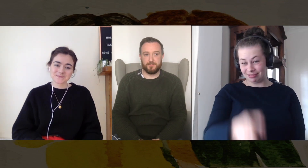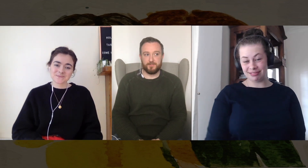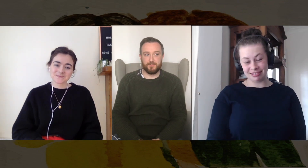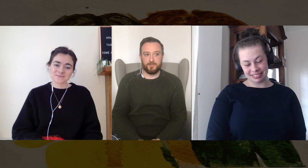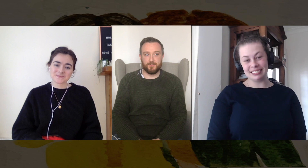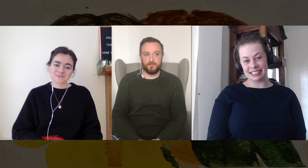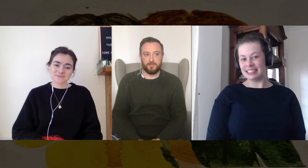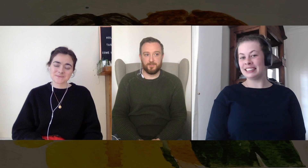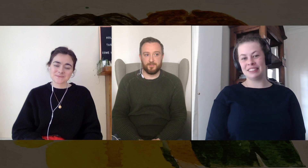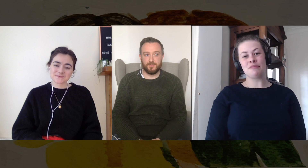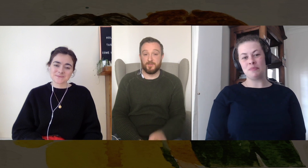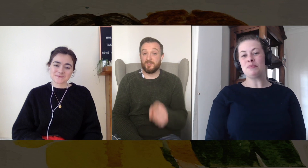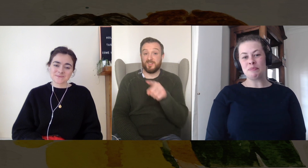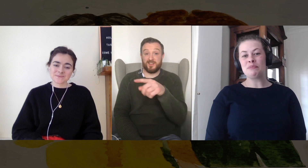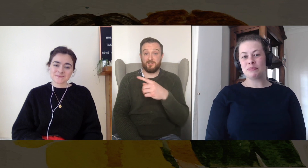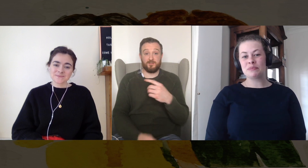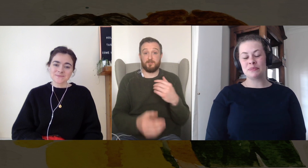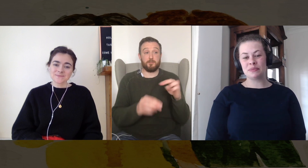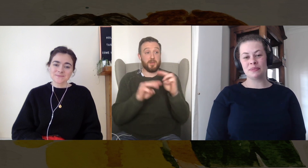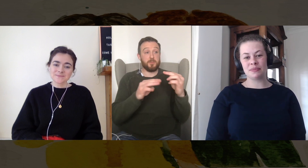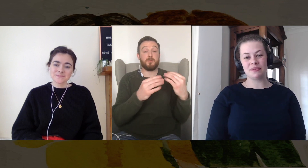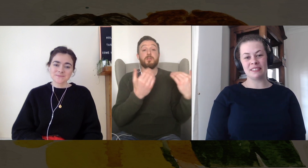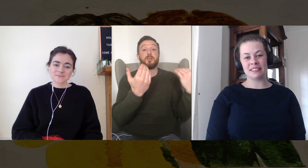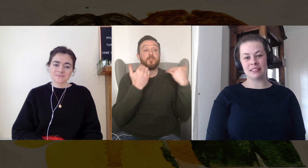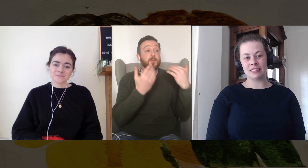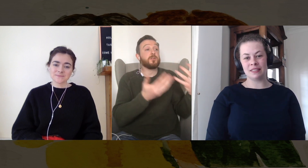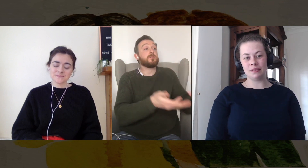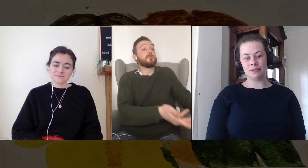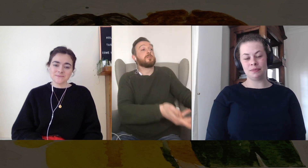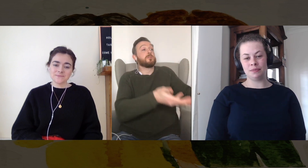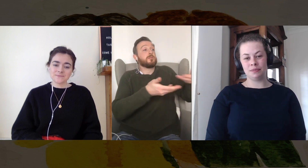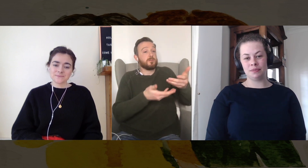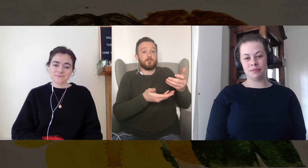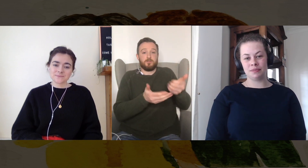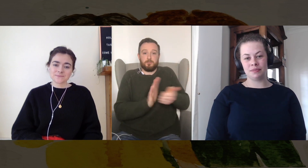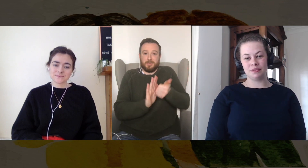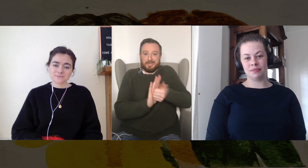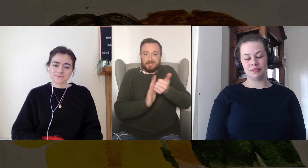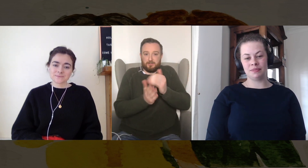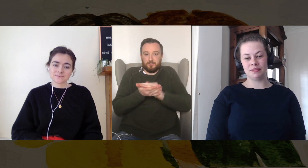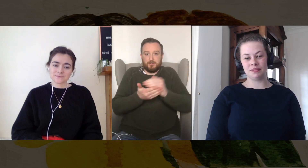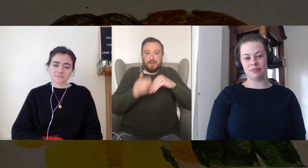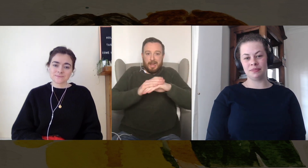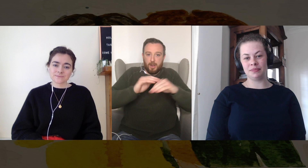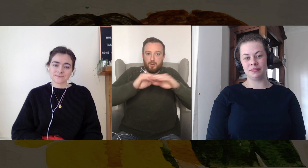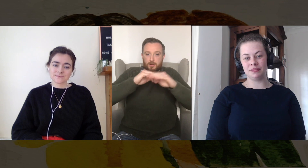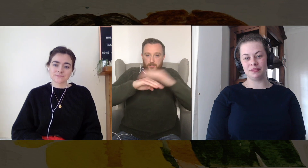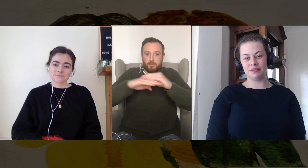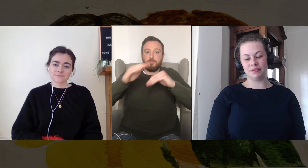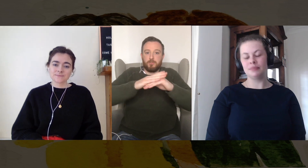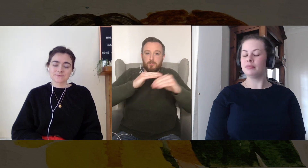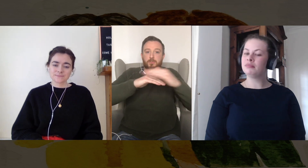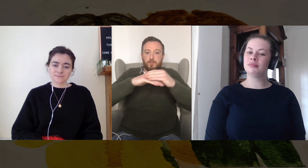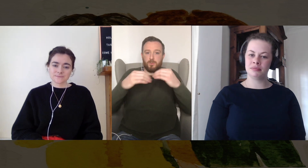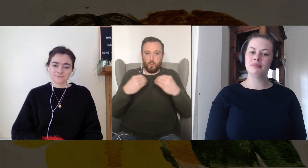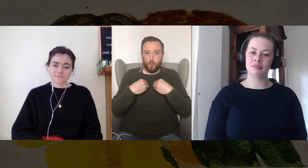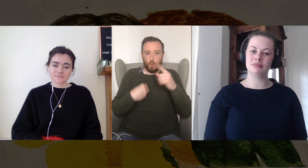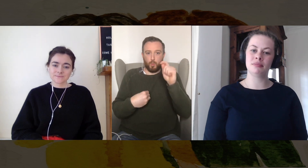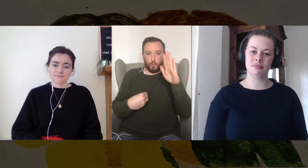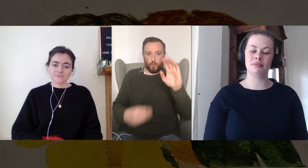course. Yeah. Of course. Which is the cool thing. It is. So it's we're, so we're cool. all thinking the same thing. Yeah, we all want the same thing. Yeah, absolutely.